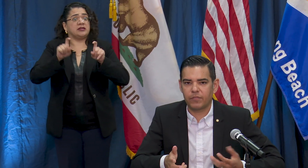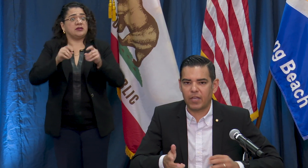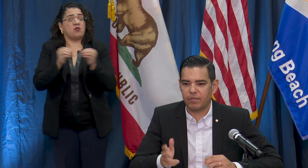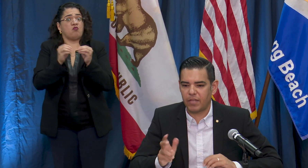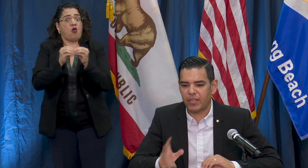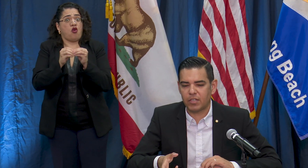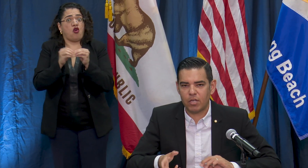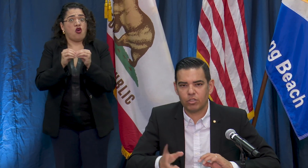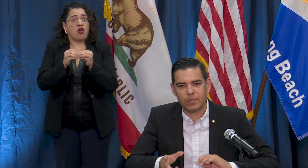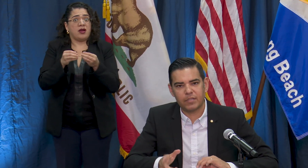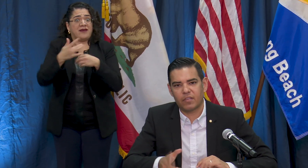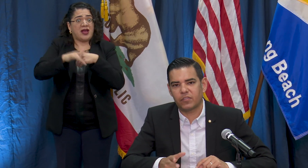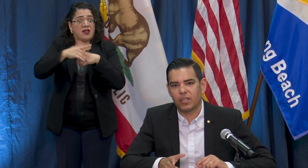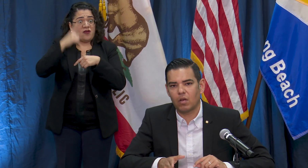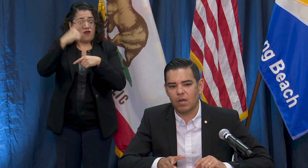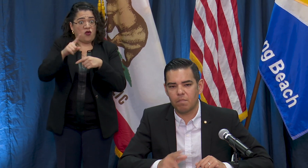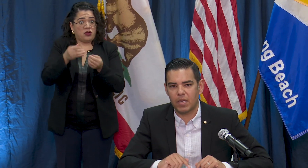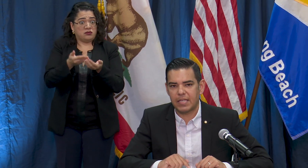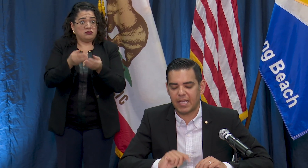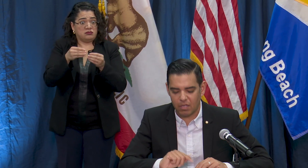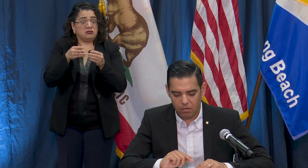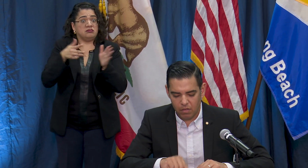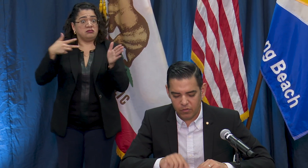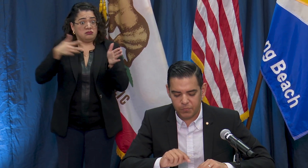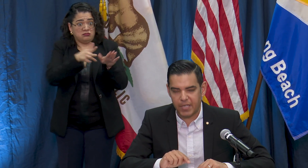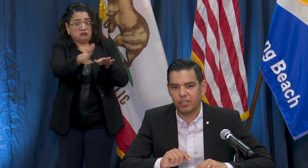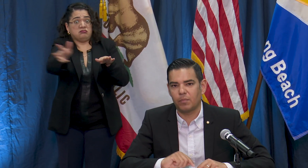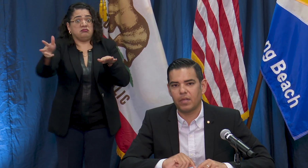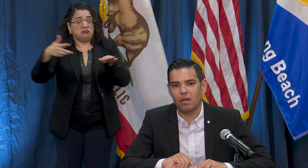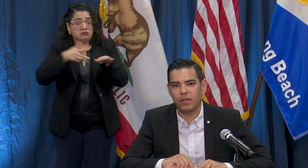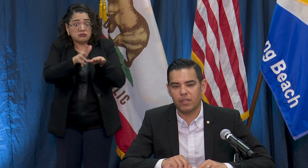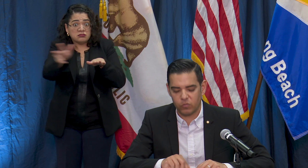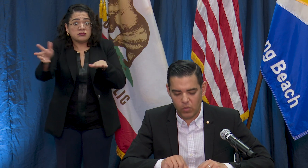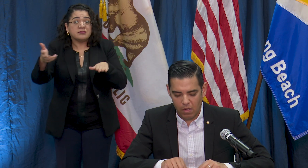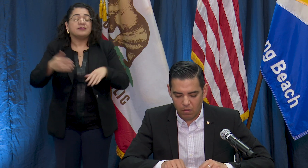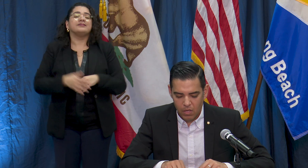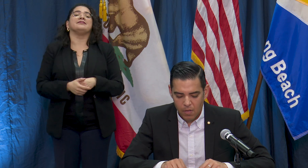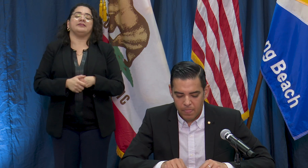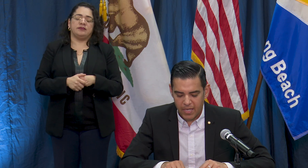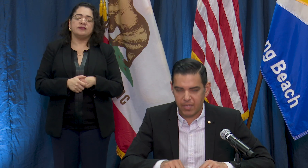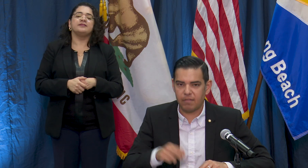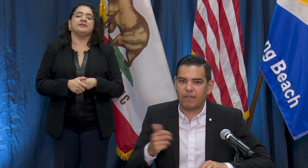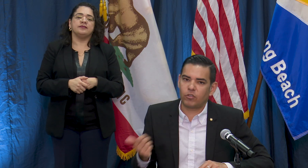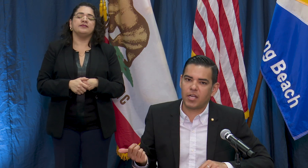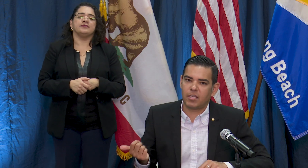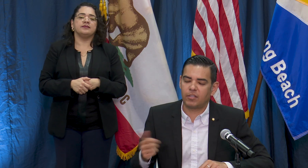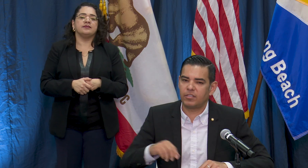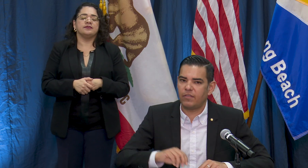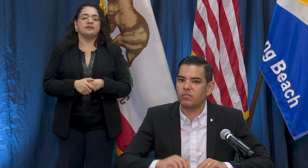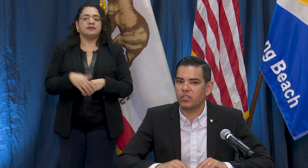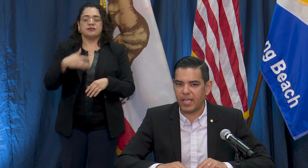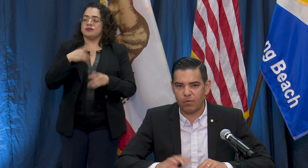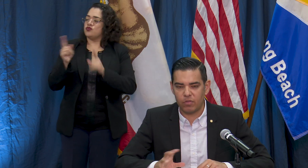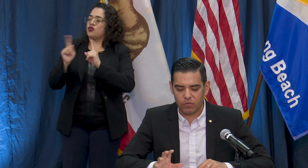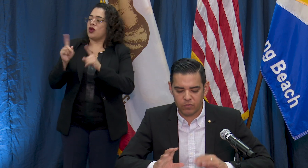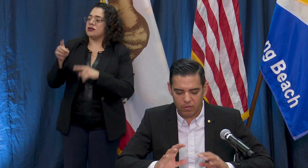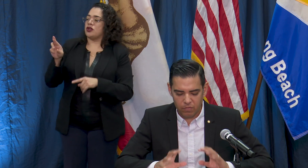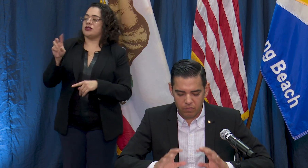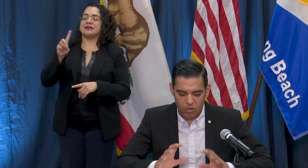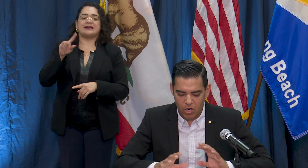We are, and so I know I talked about testing on Monday, and I'll expand a little bit on it as well. And after talking to Dr. Davis